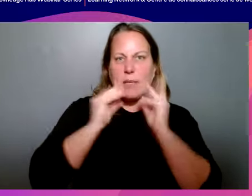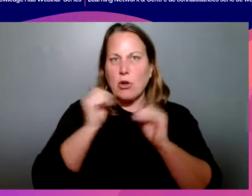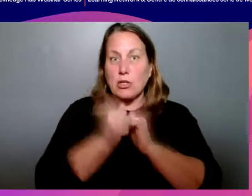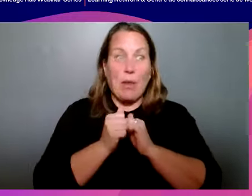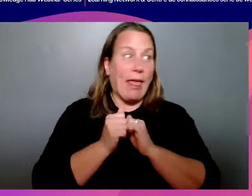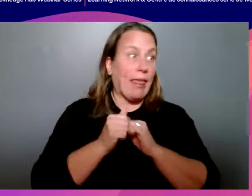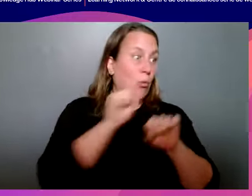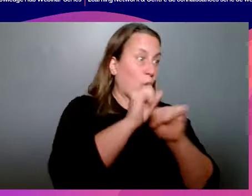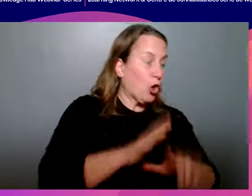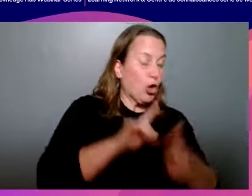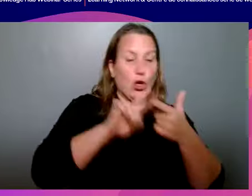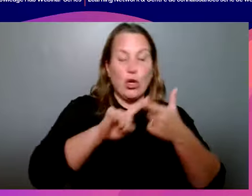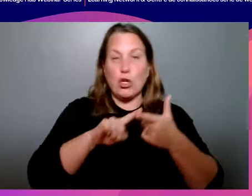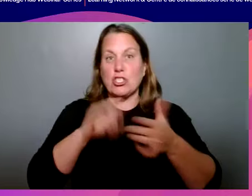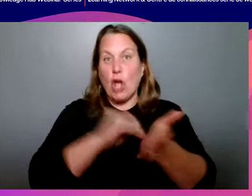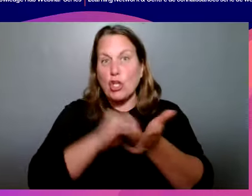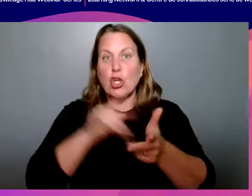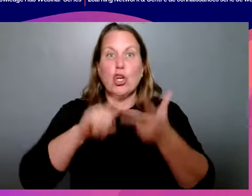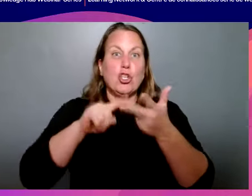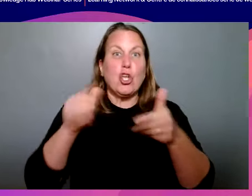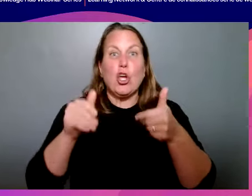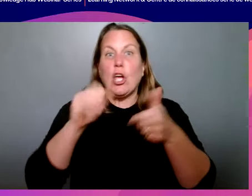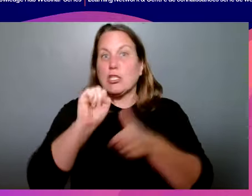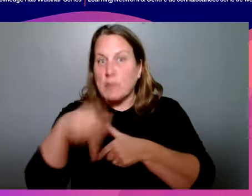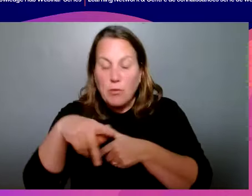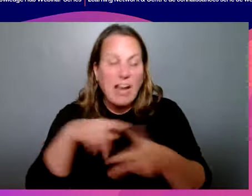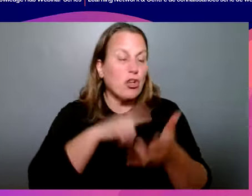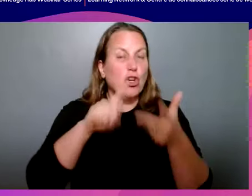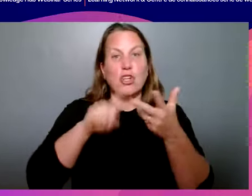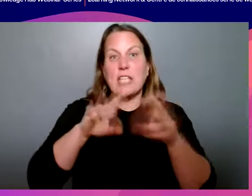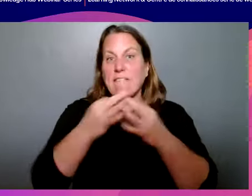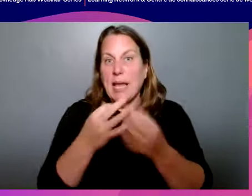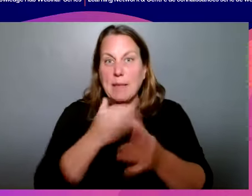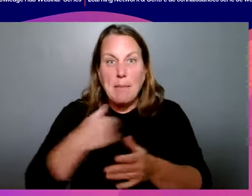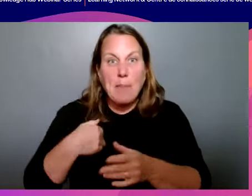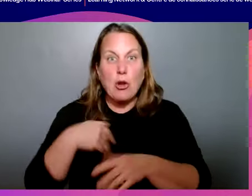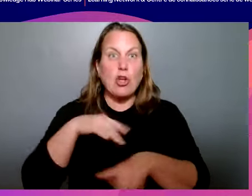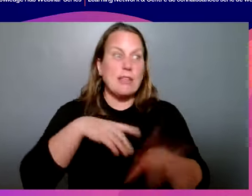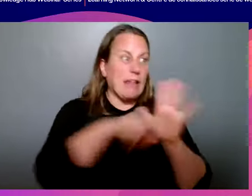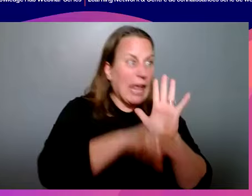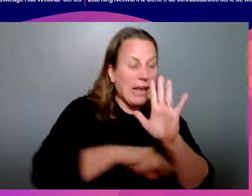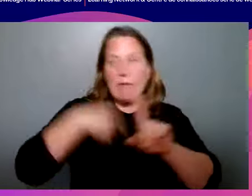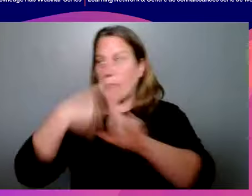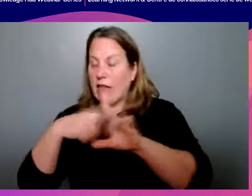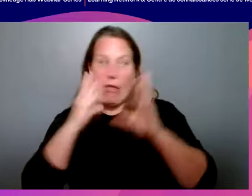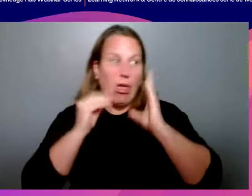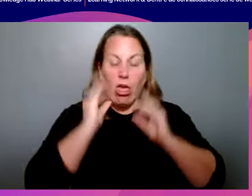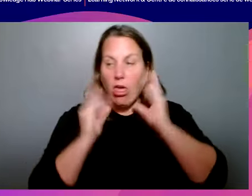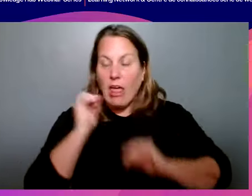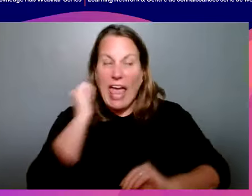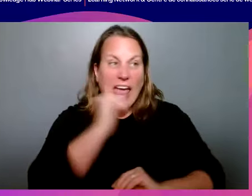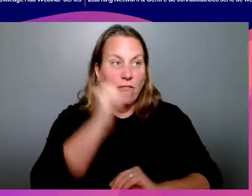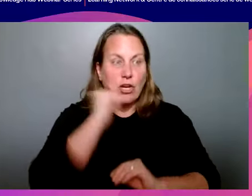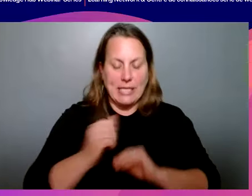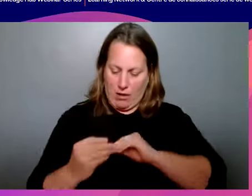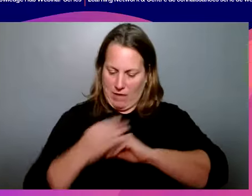doctors, service providers, family members, and even strangers on the street, all shaped by how my identity has been perceived and